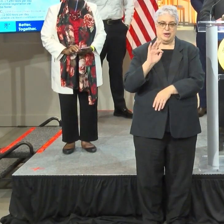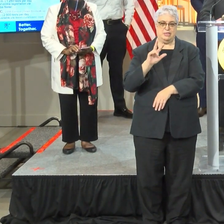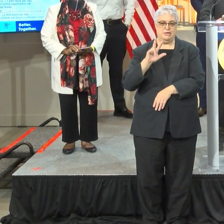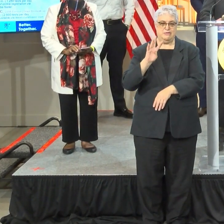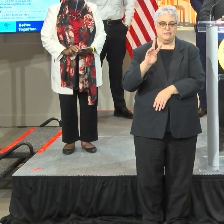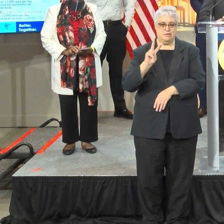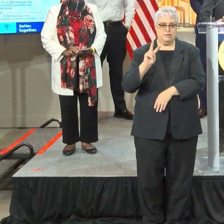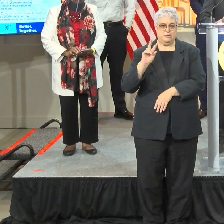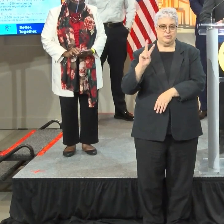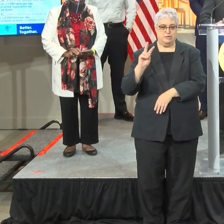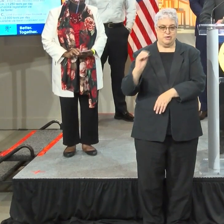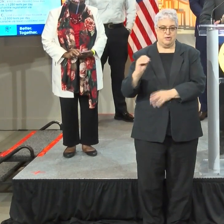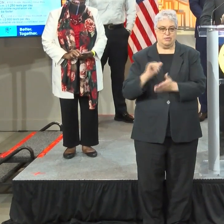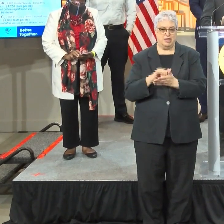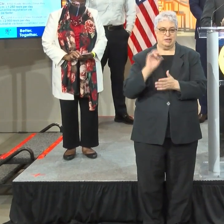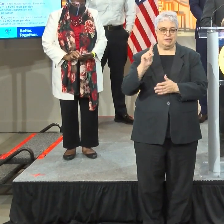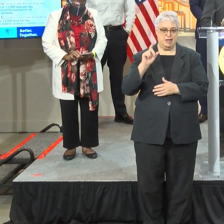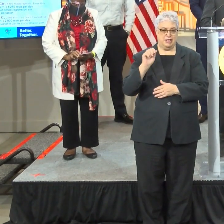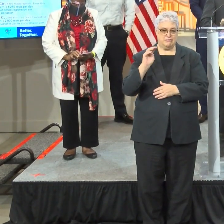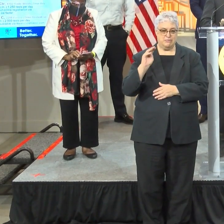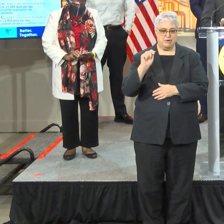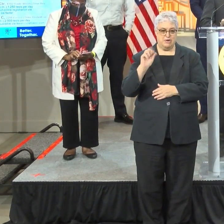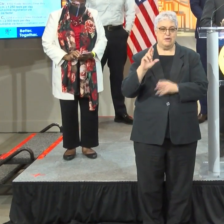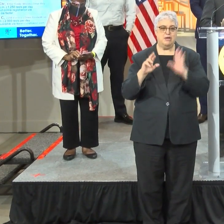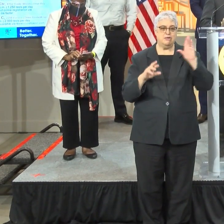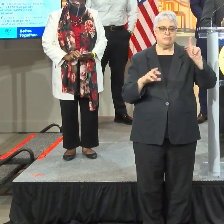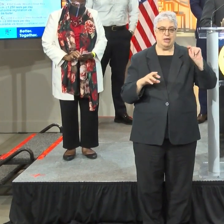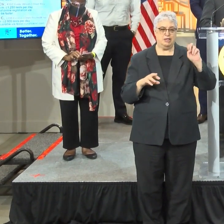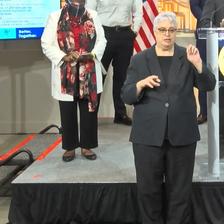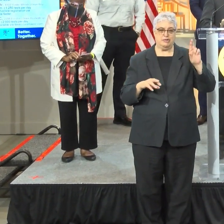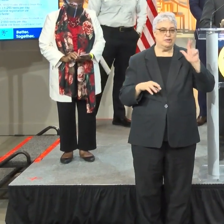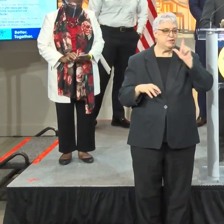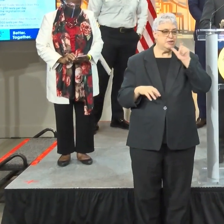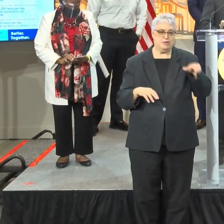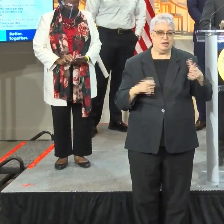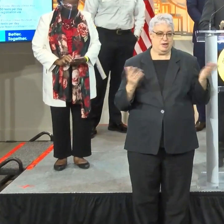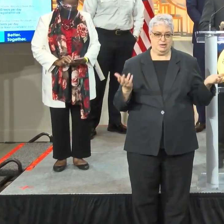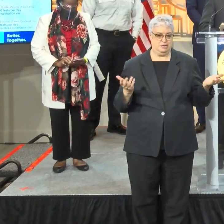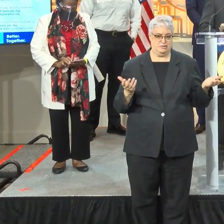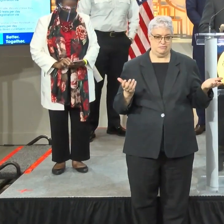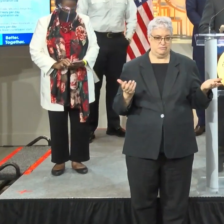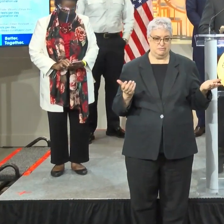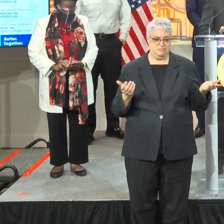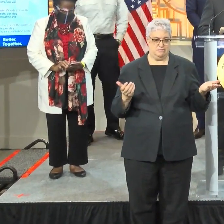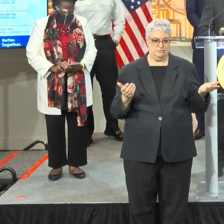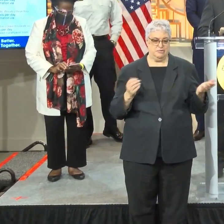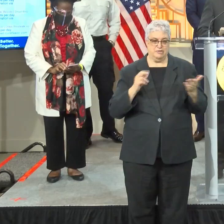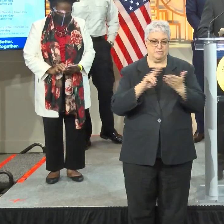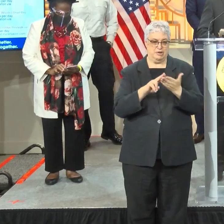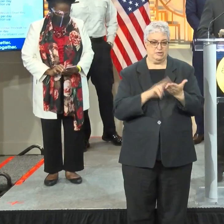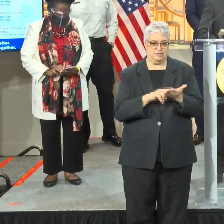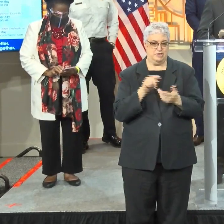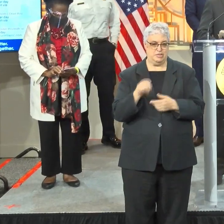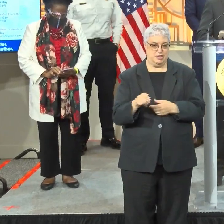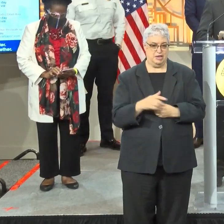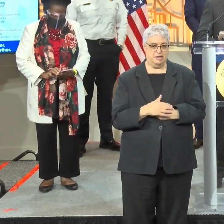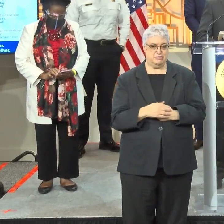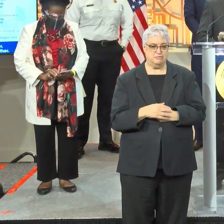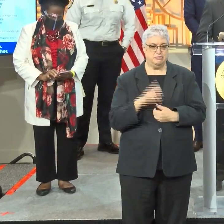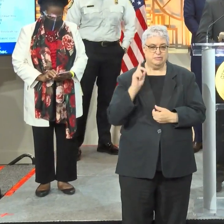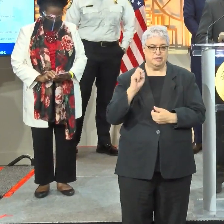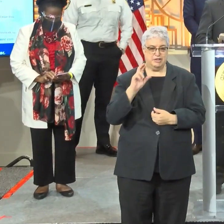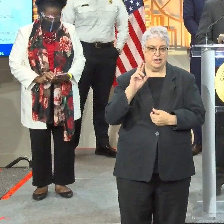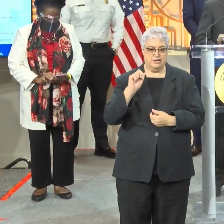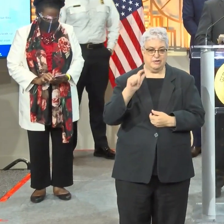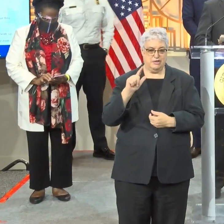832-393-4220 for an appointment. At Butler, no appointment is necessary. You can just show up and register on site. At Darrell Tully and